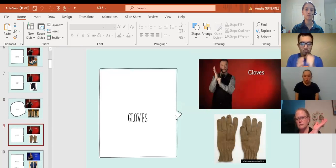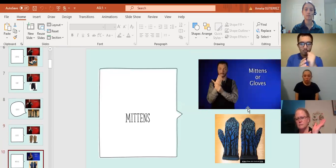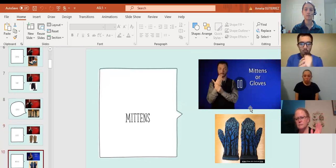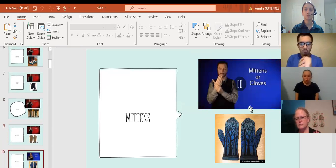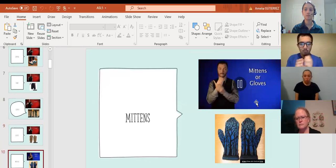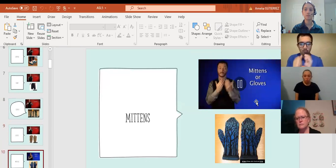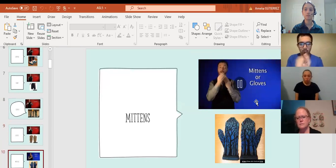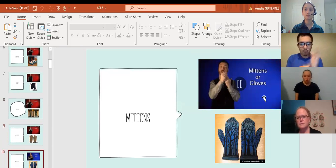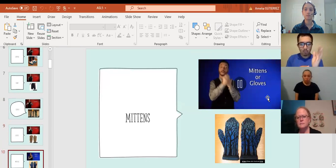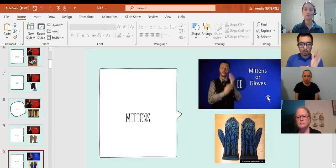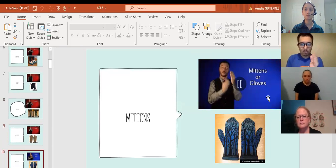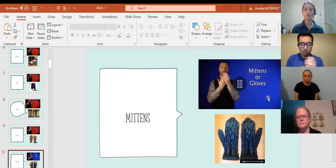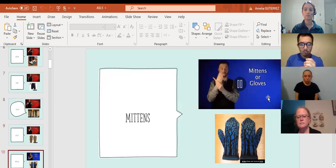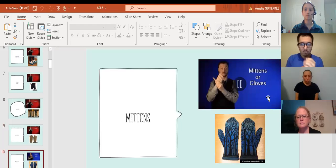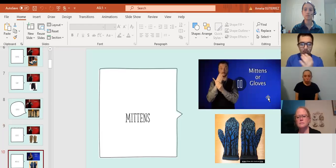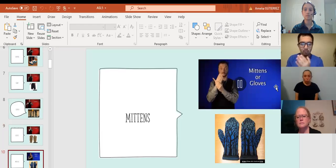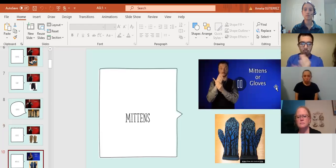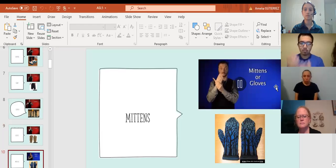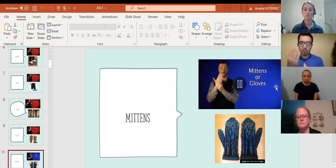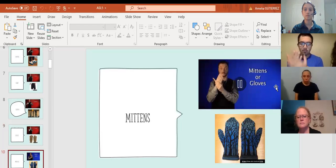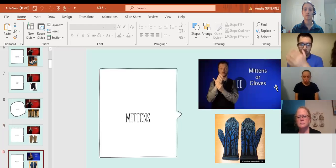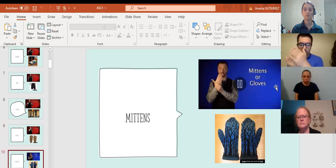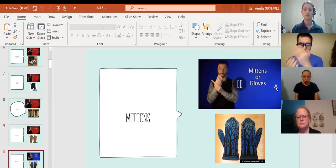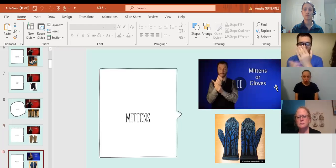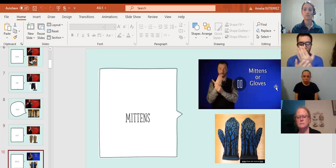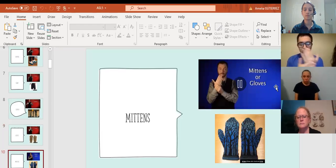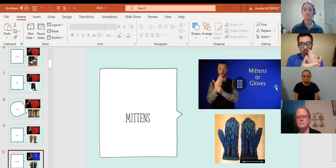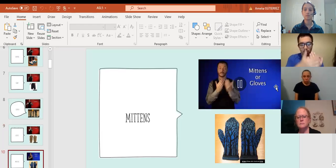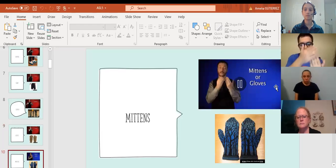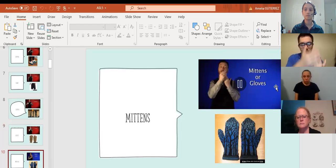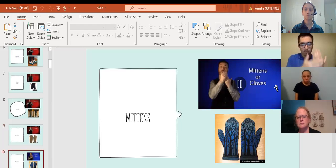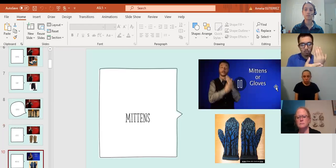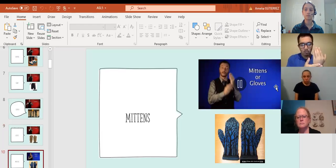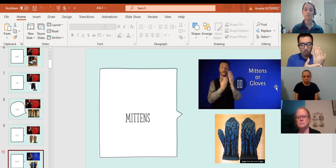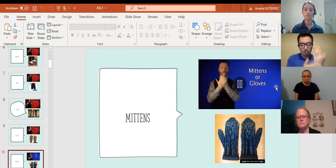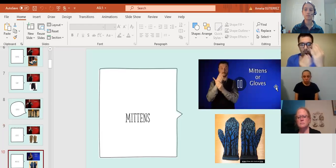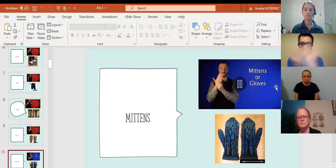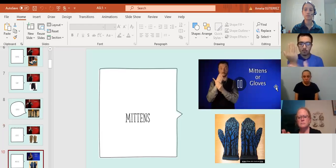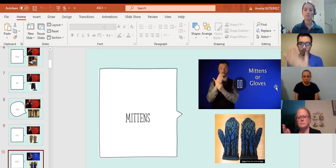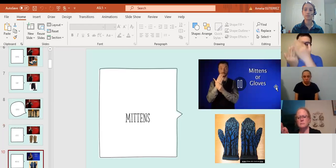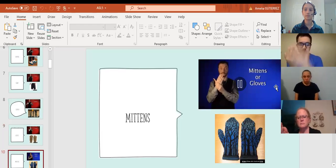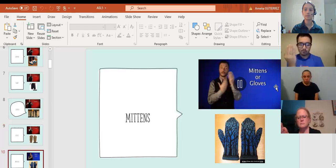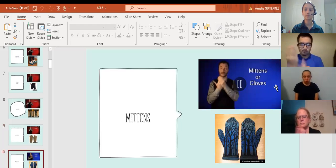You can do it either way. You can have your hands kind of closed or one of them open.